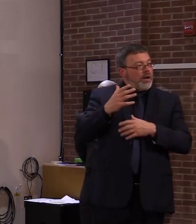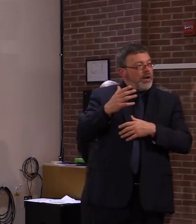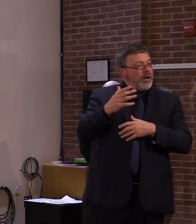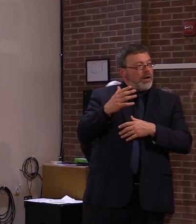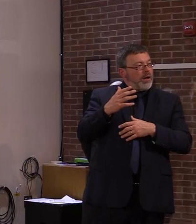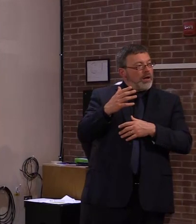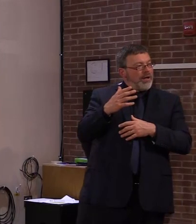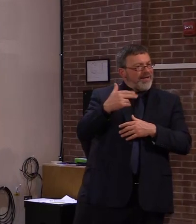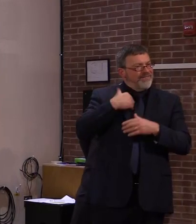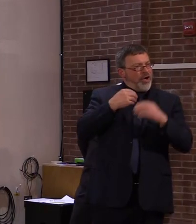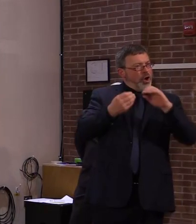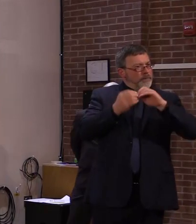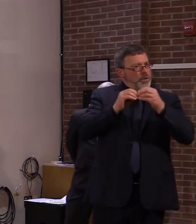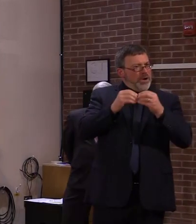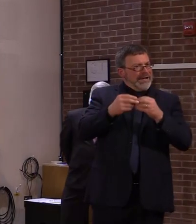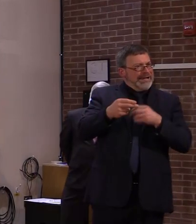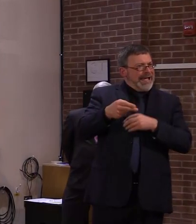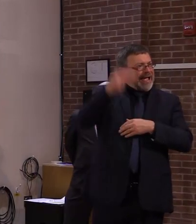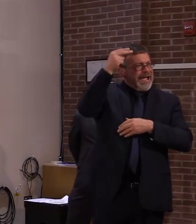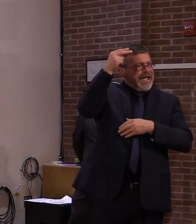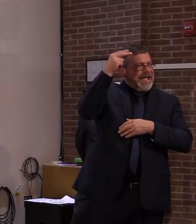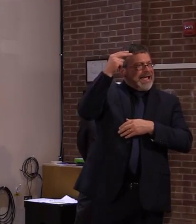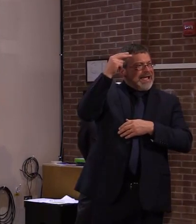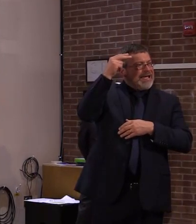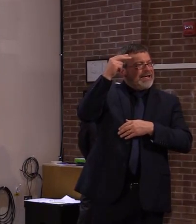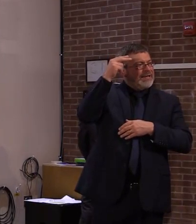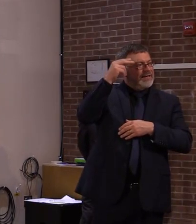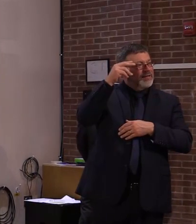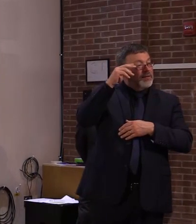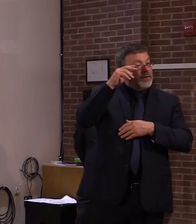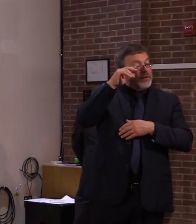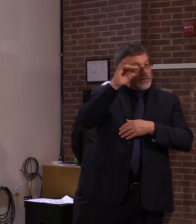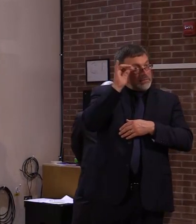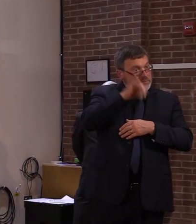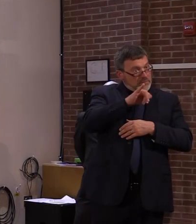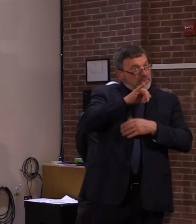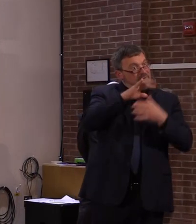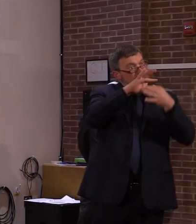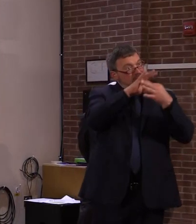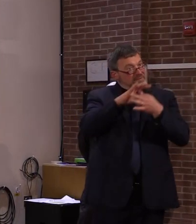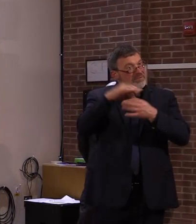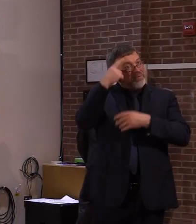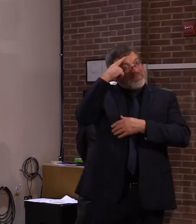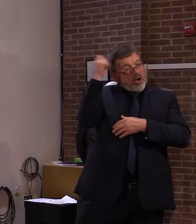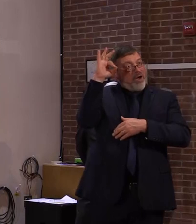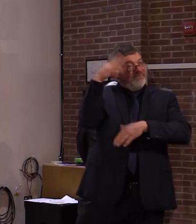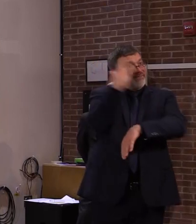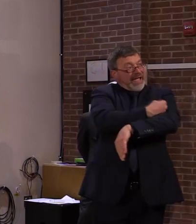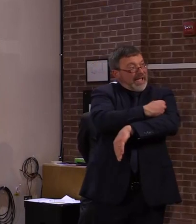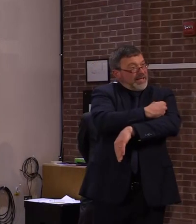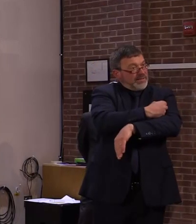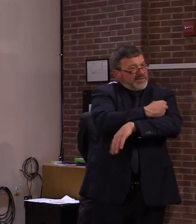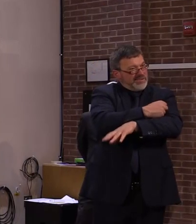COVID vaccine reactions and some studies and reports saying that